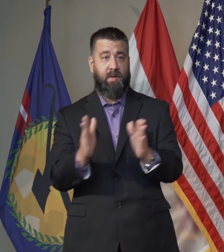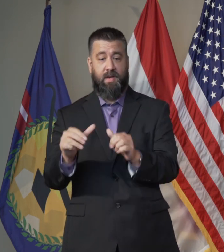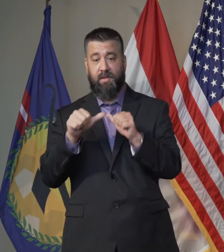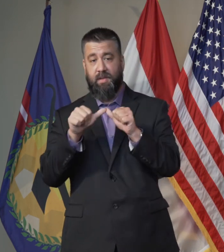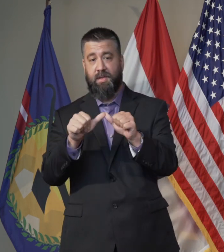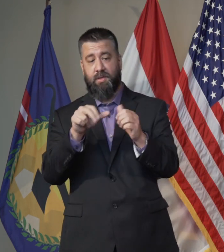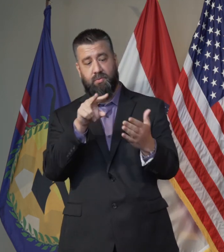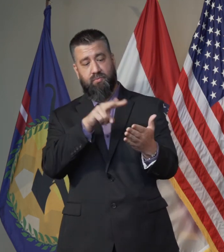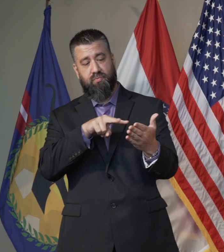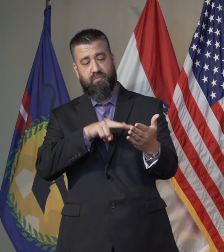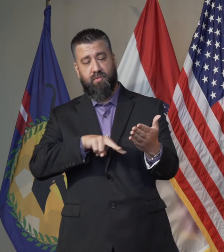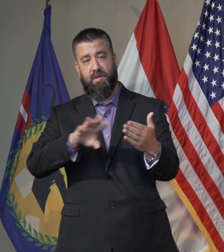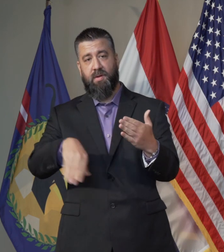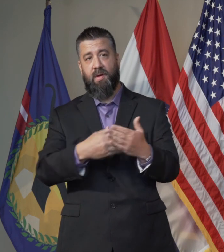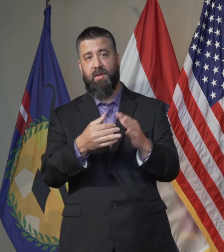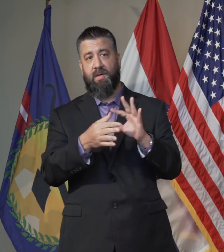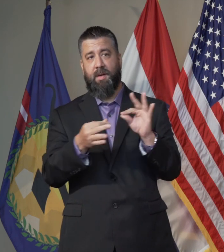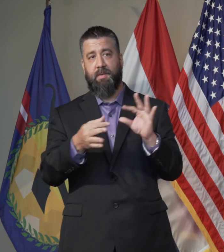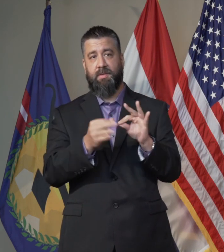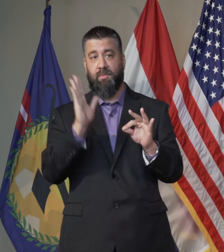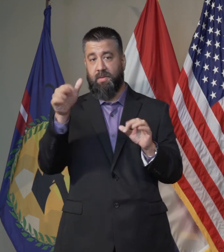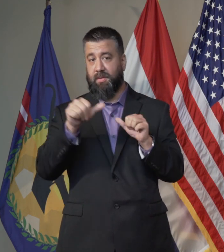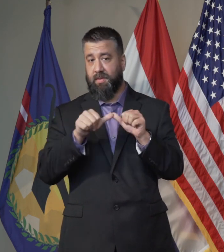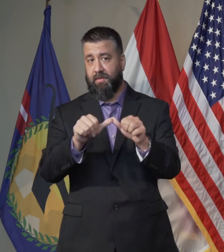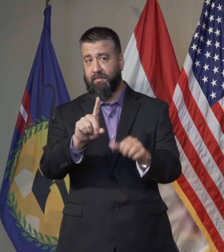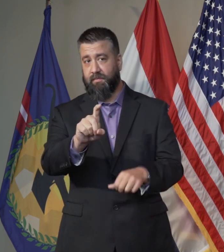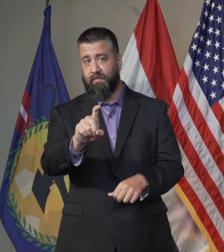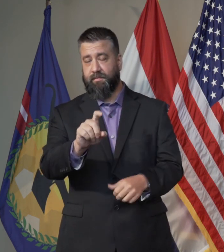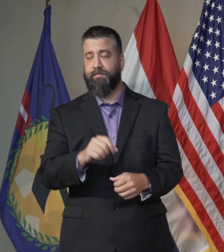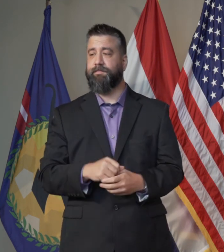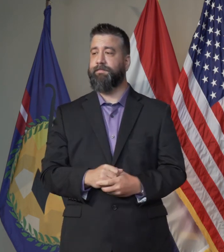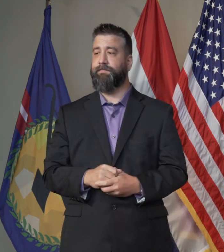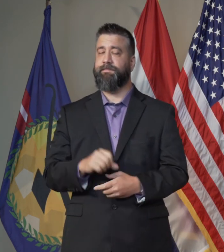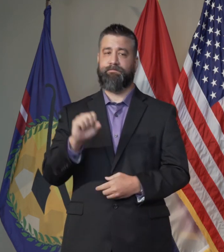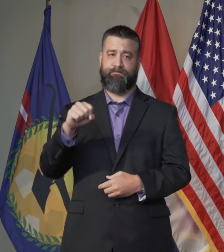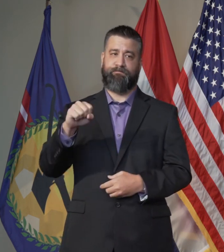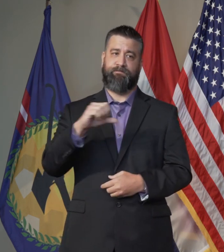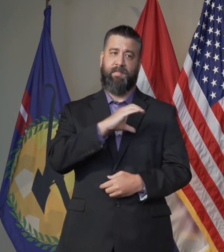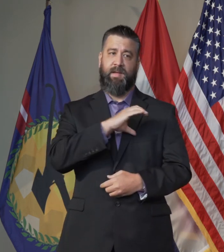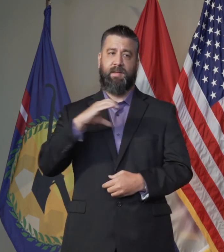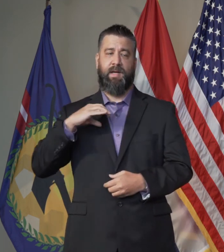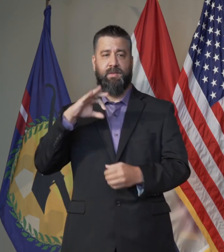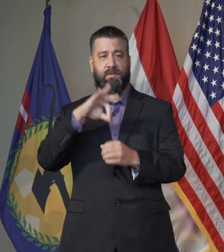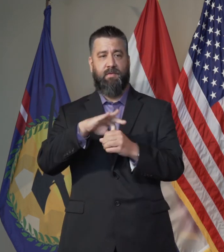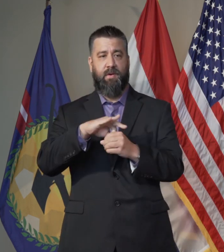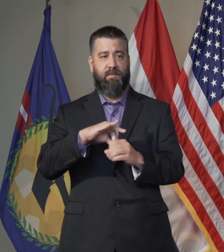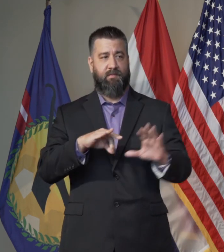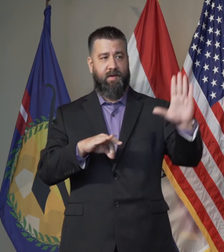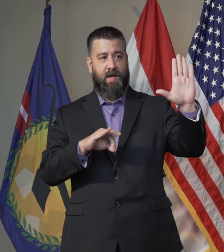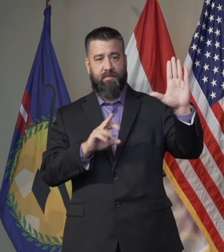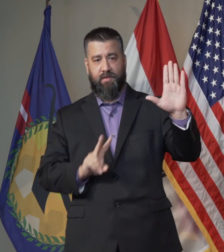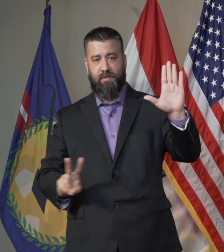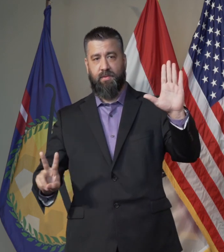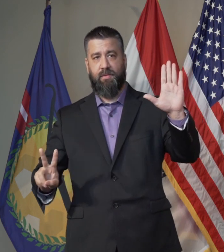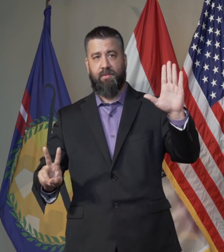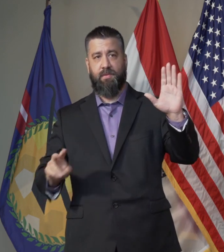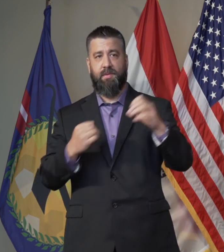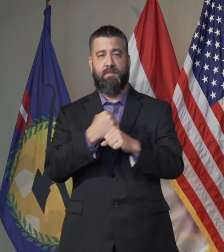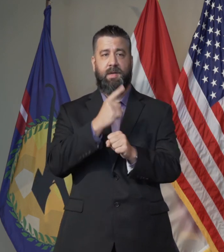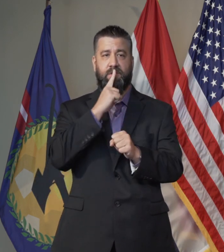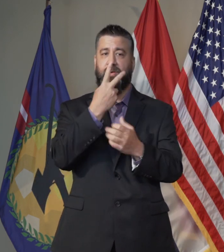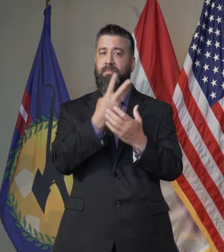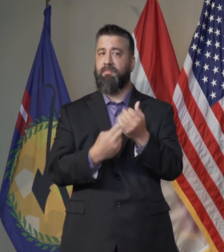today into potentially Right. the next couple of days? The council voted 5-2 to make sure that both sides are